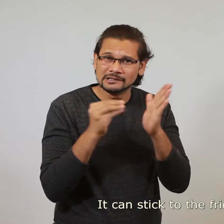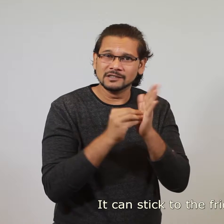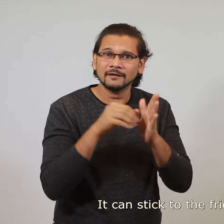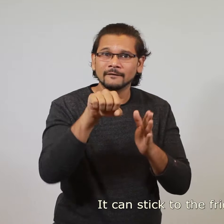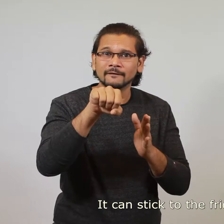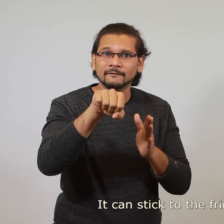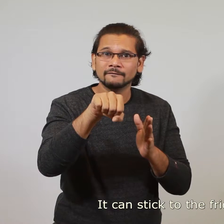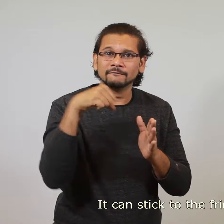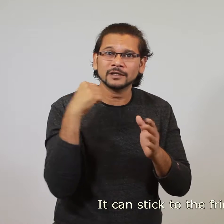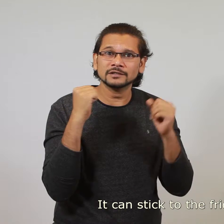It can stick to the fridge.